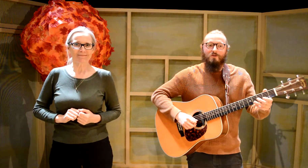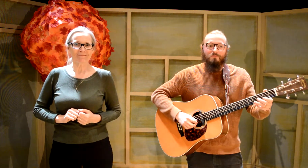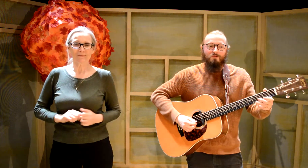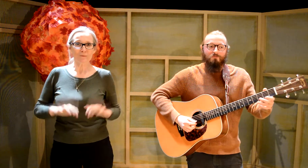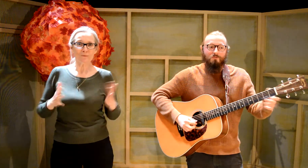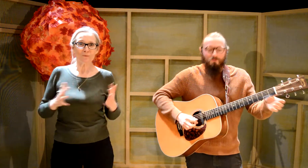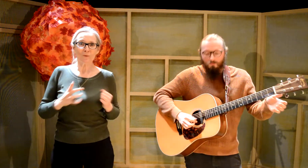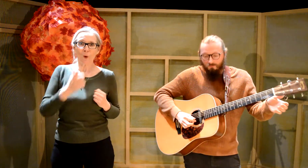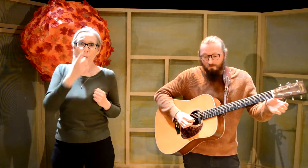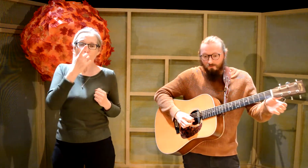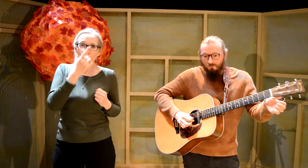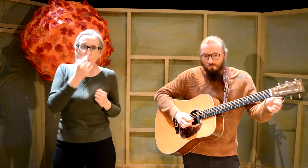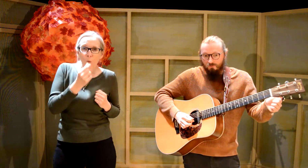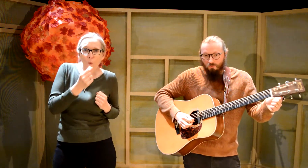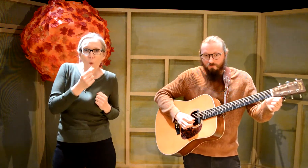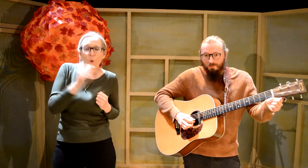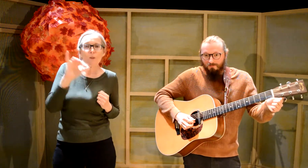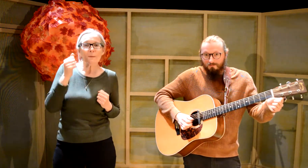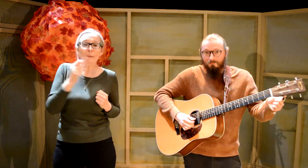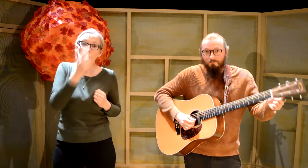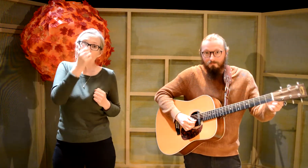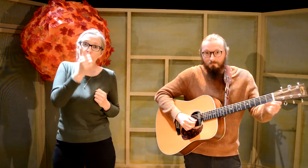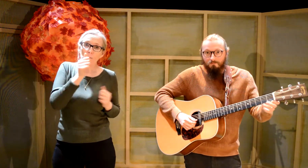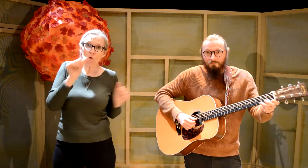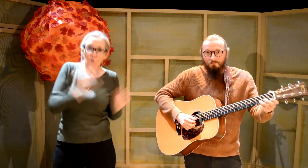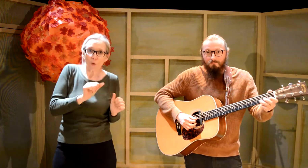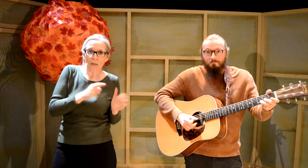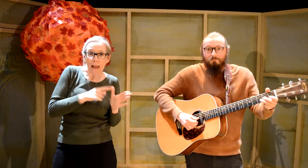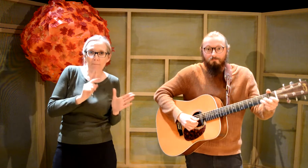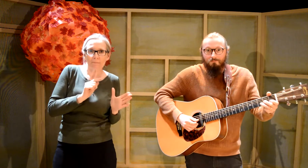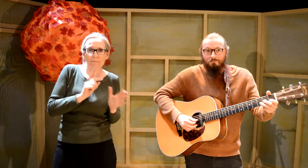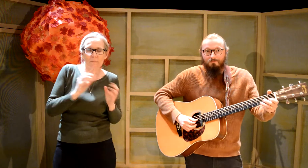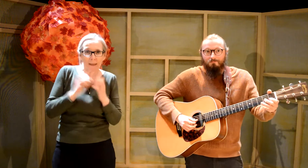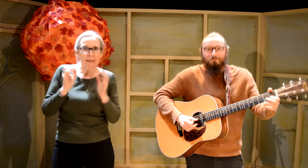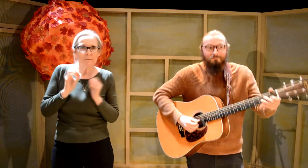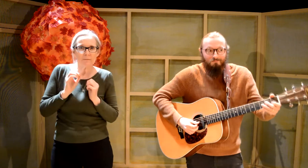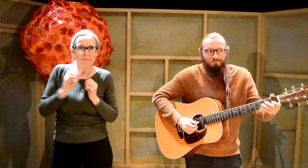Maybe I could make some of the notes shorter.